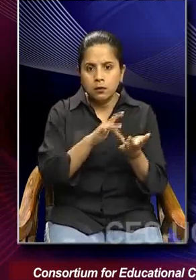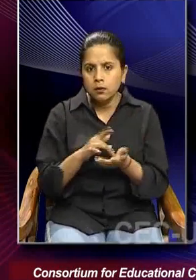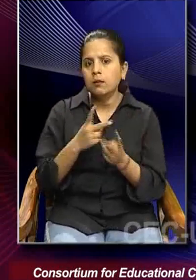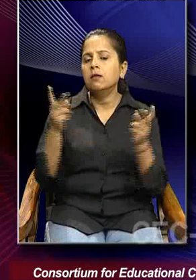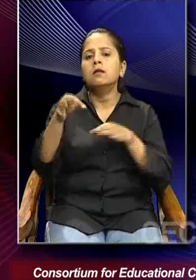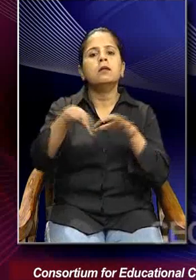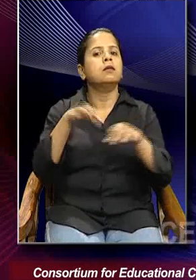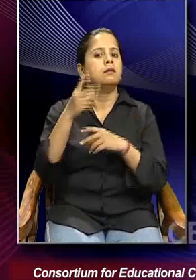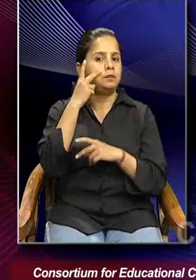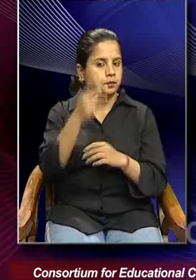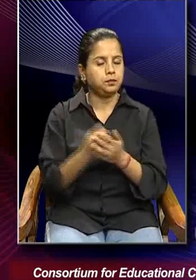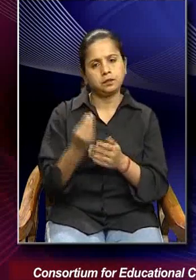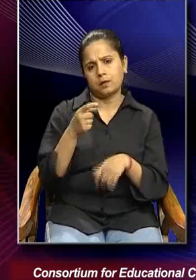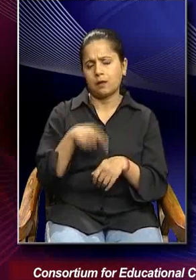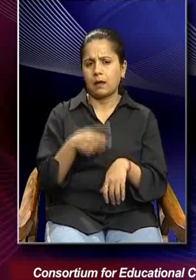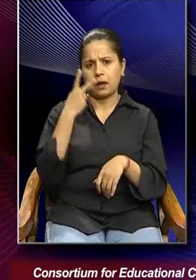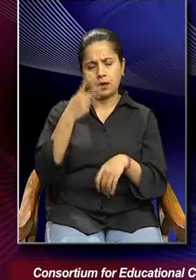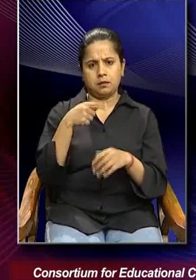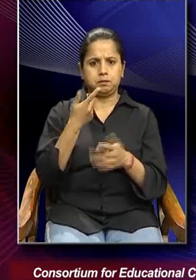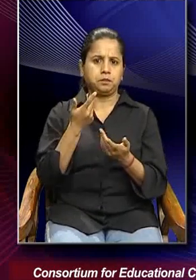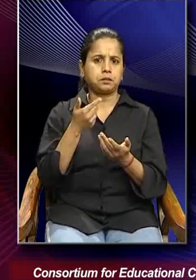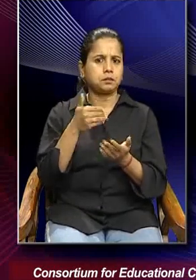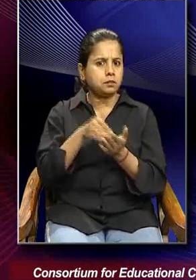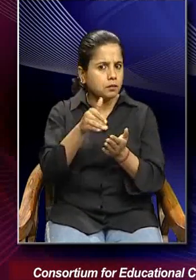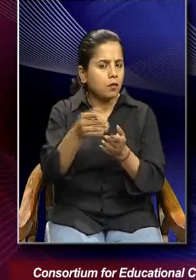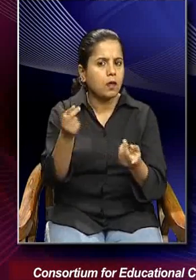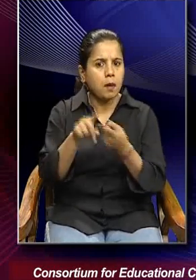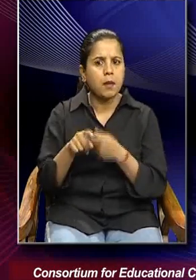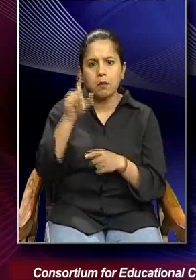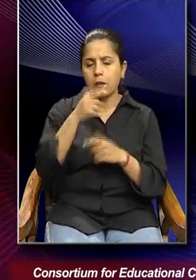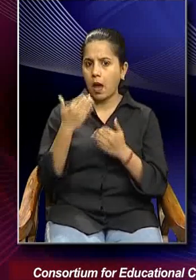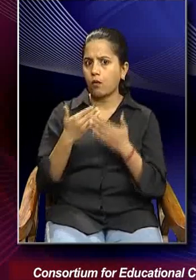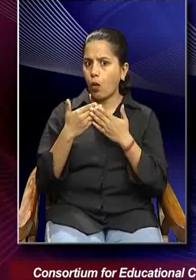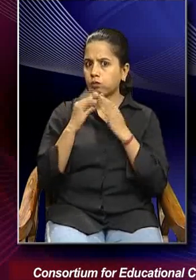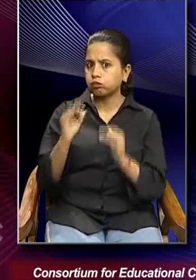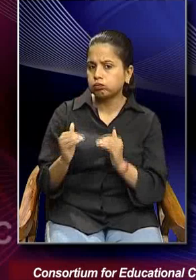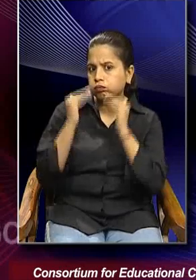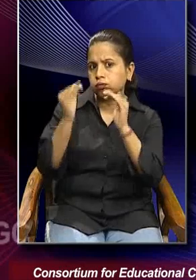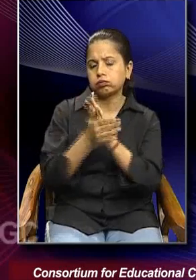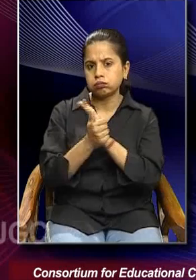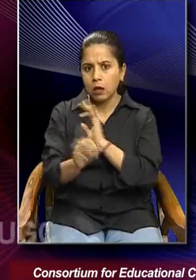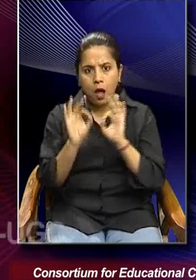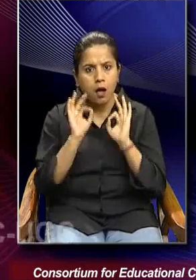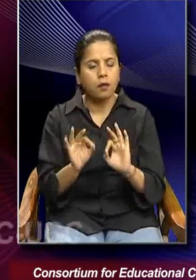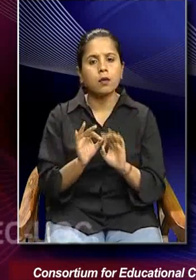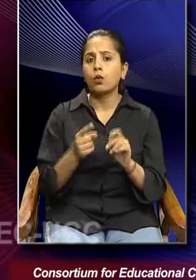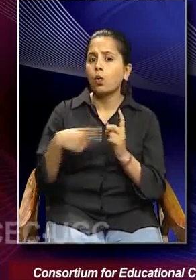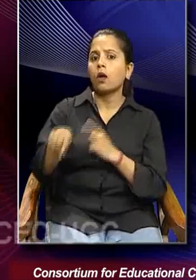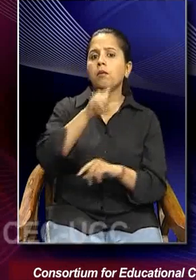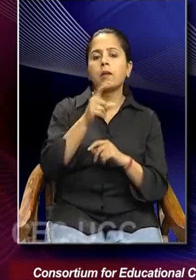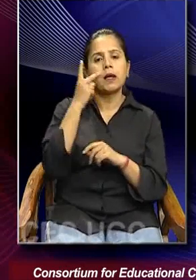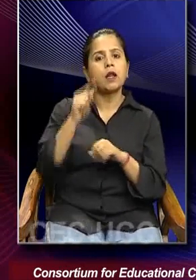So for instance, people who have better qualification, education and skill sets, they look